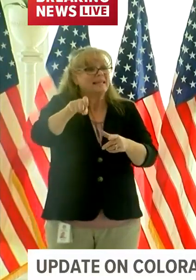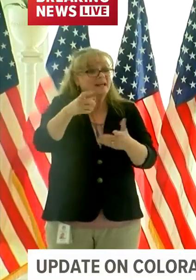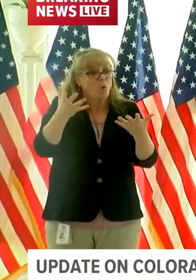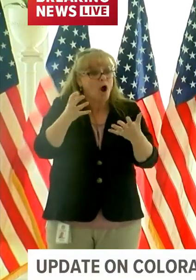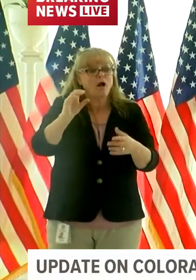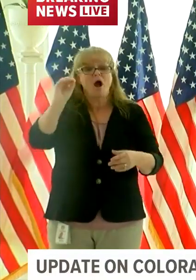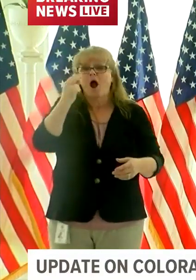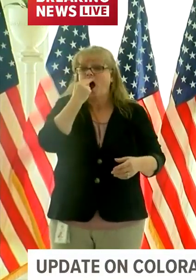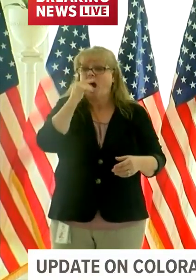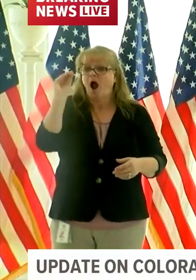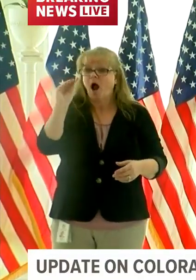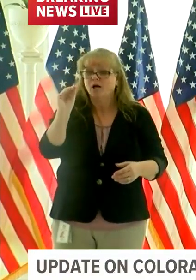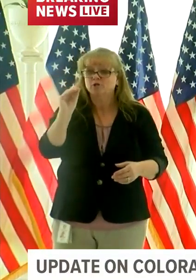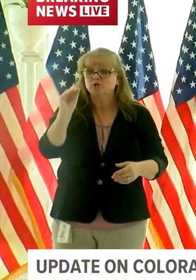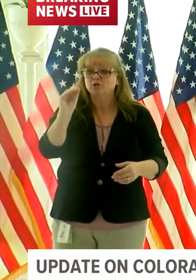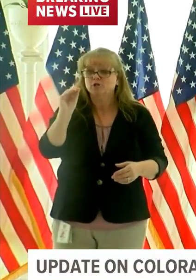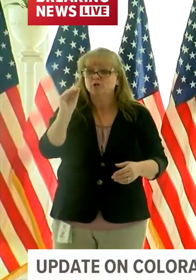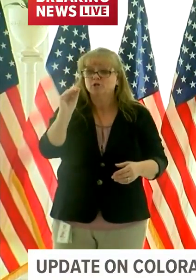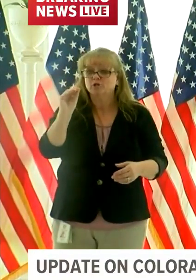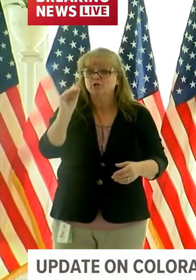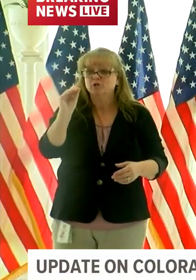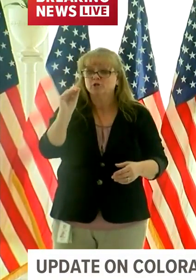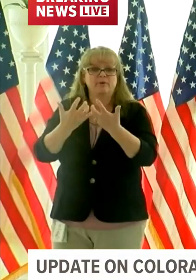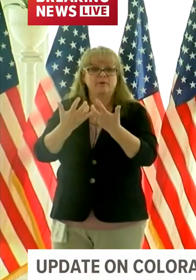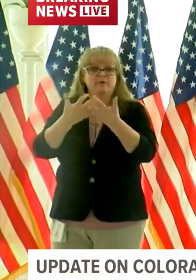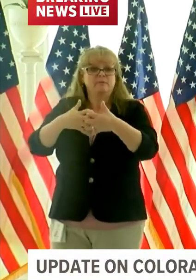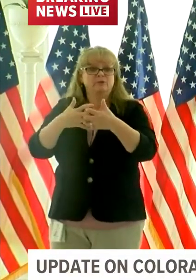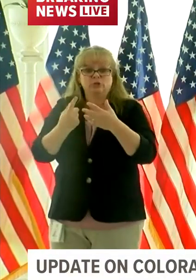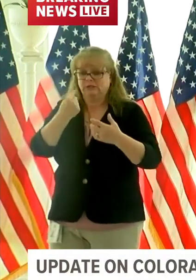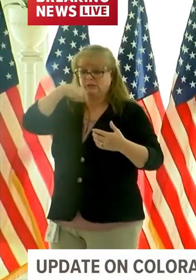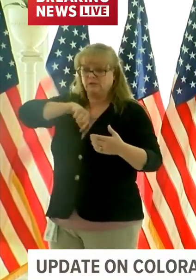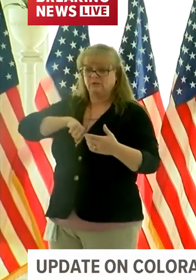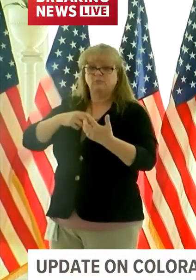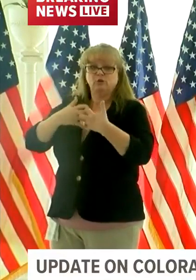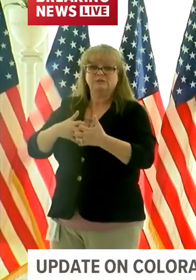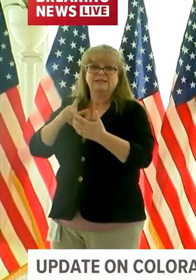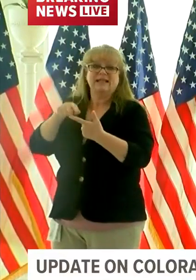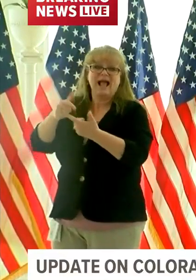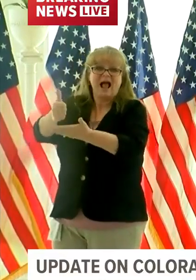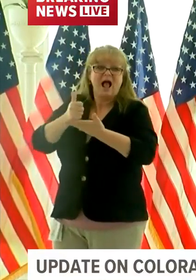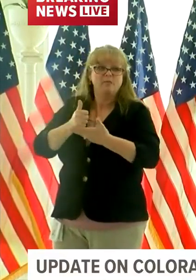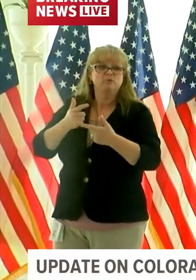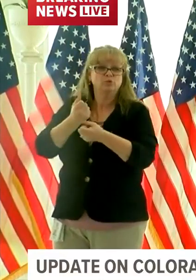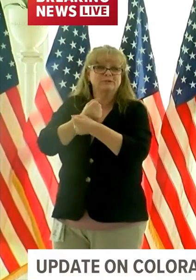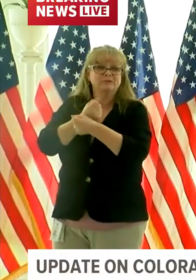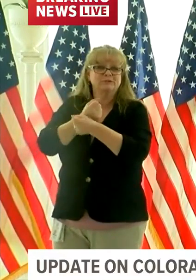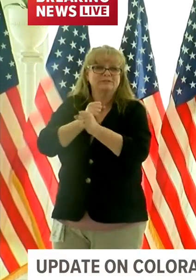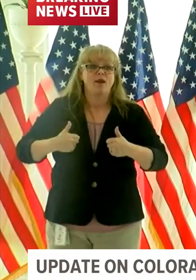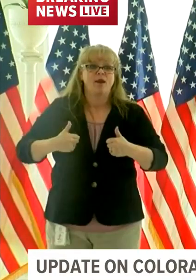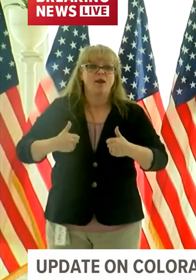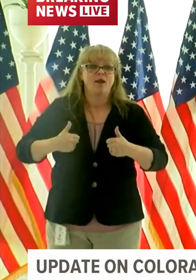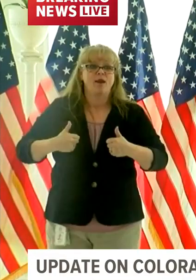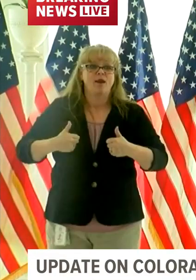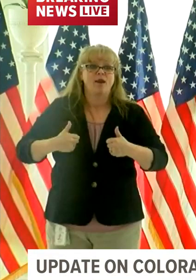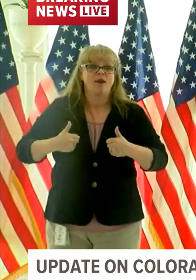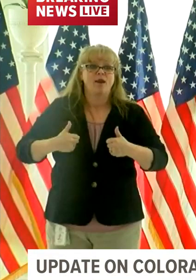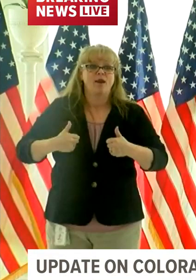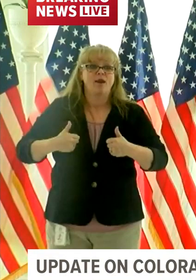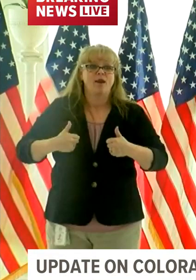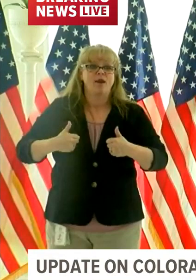and the final intervention, which could be a ventilator for the 1 or 2 or 3% that need that. But